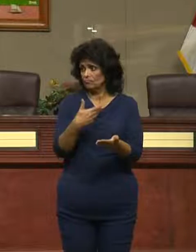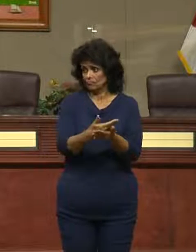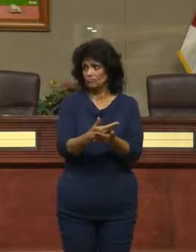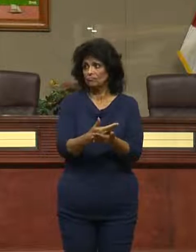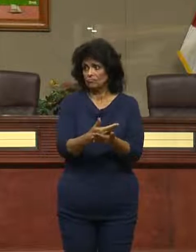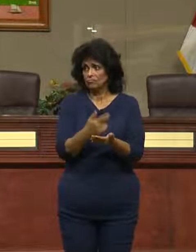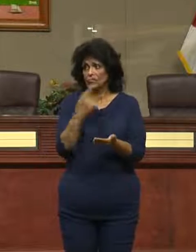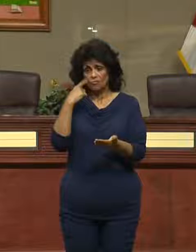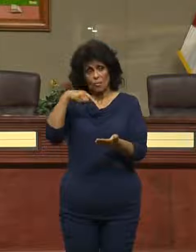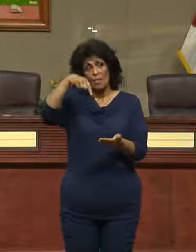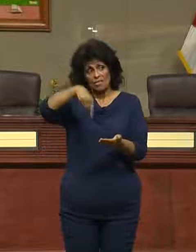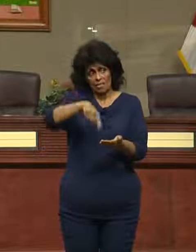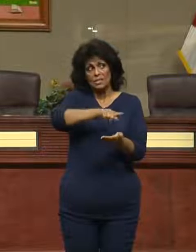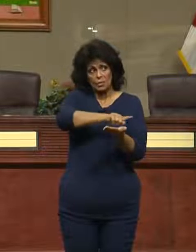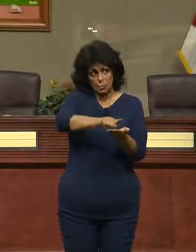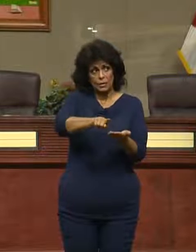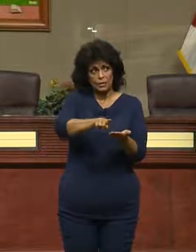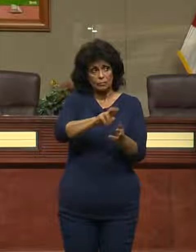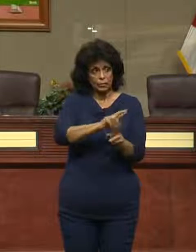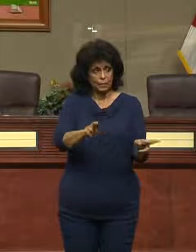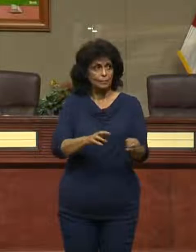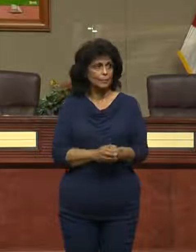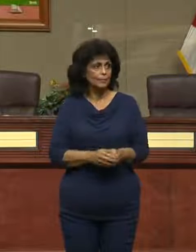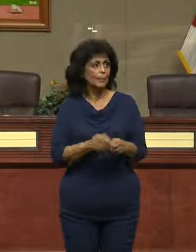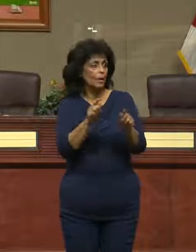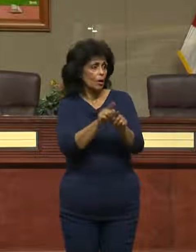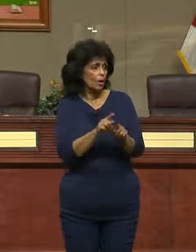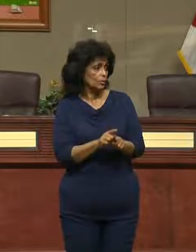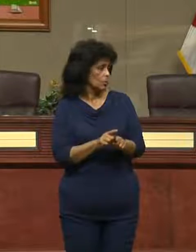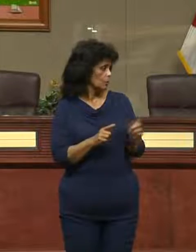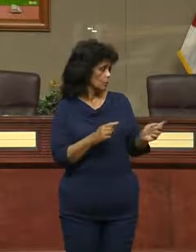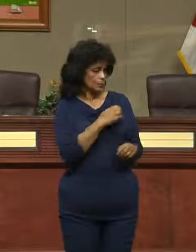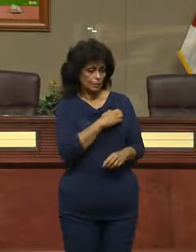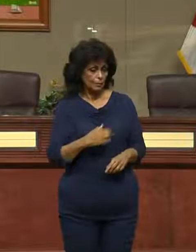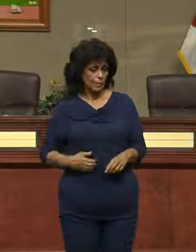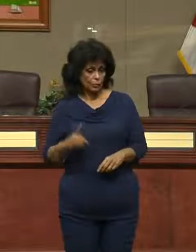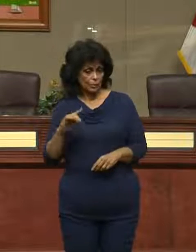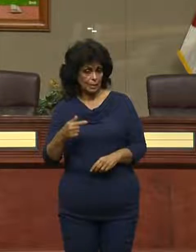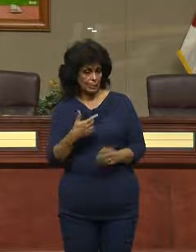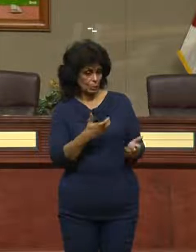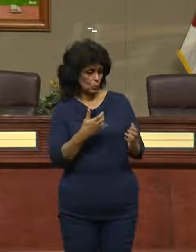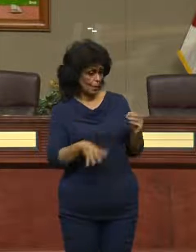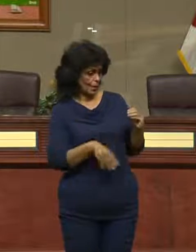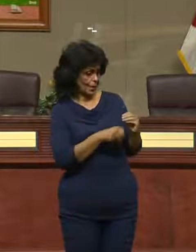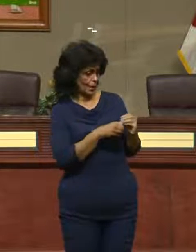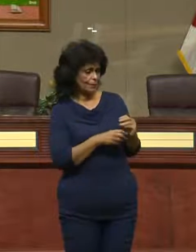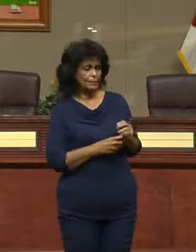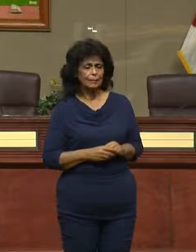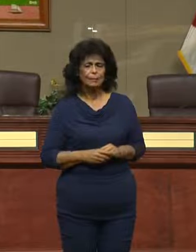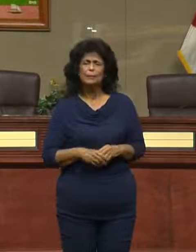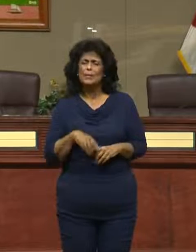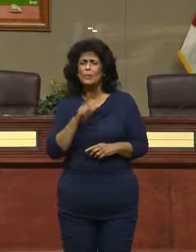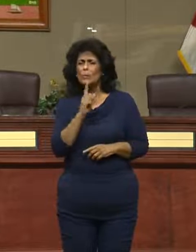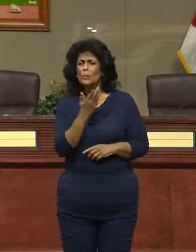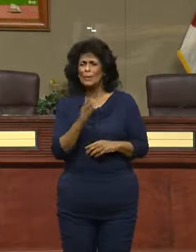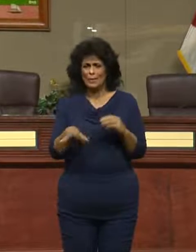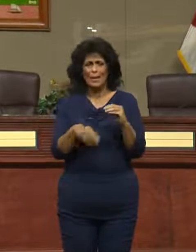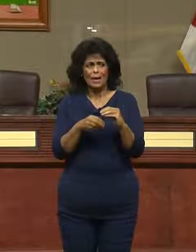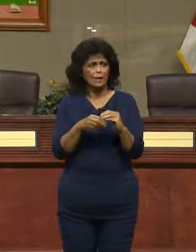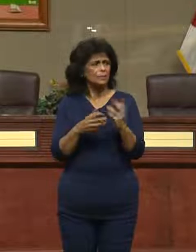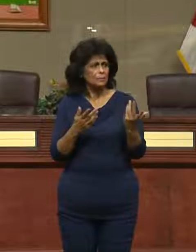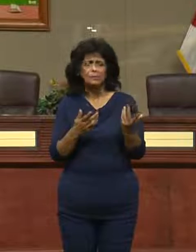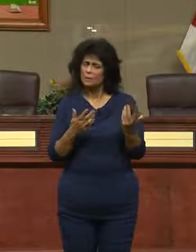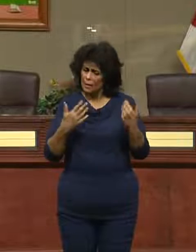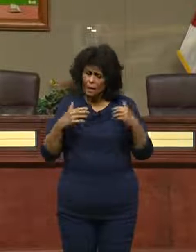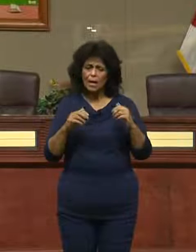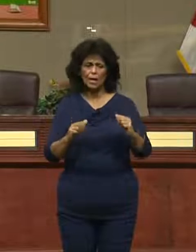For you, Dr. Pino, as well, unless Mayor Demings, you wanted to add? The only thing that I would add is that it is a collaborative